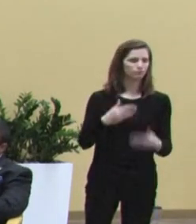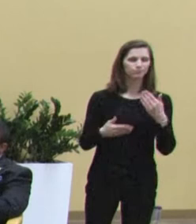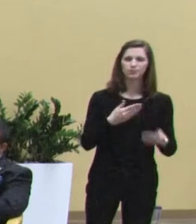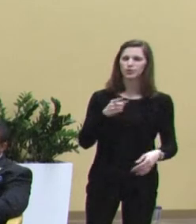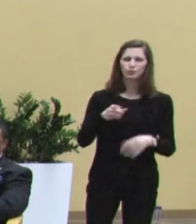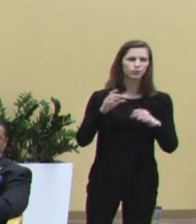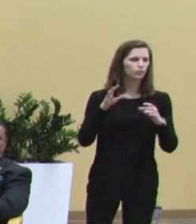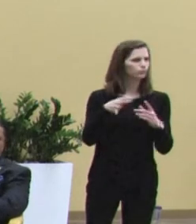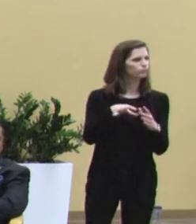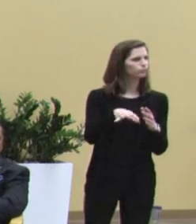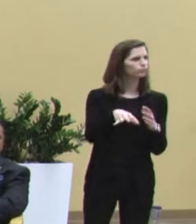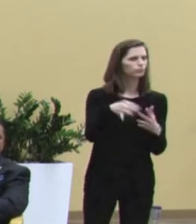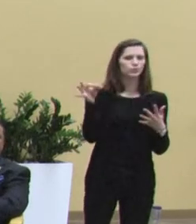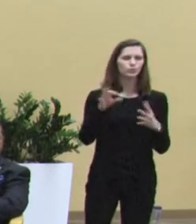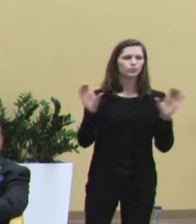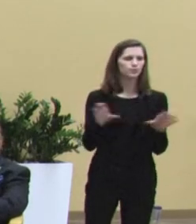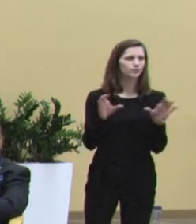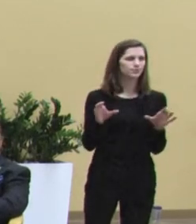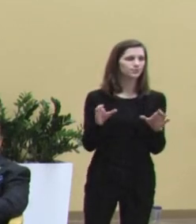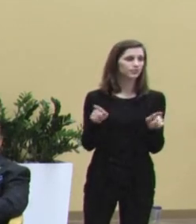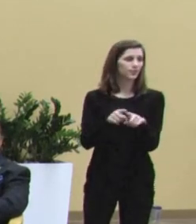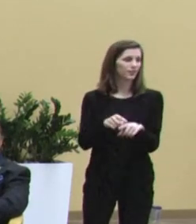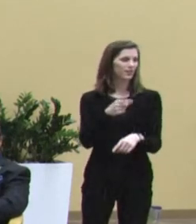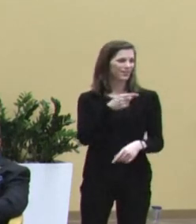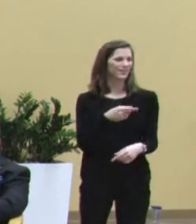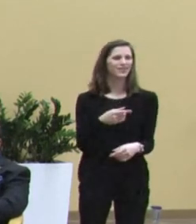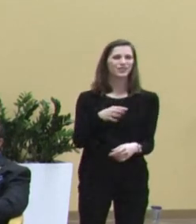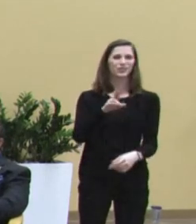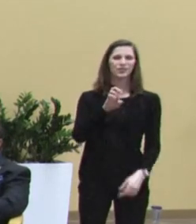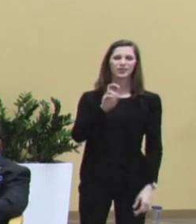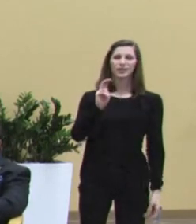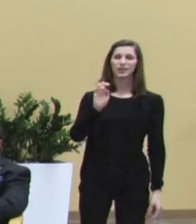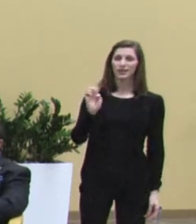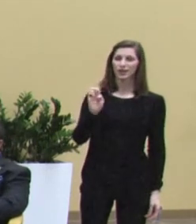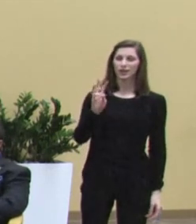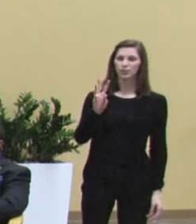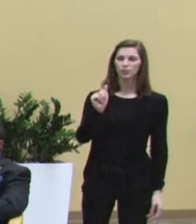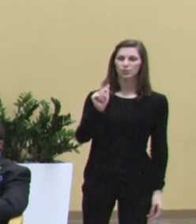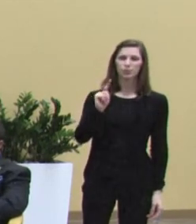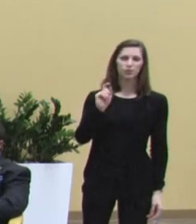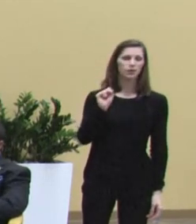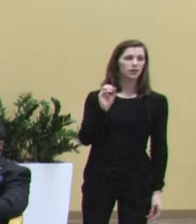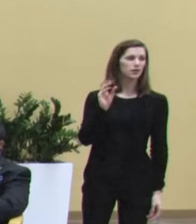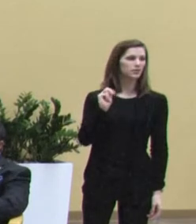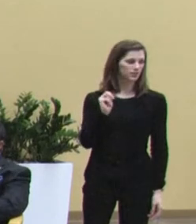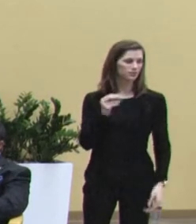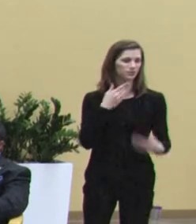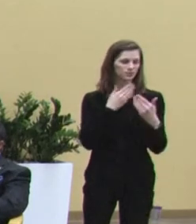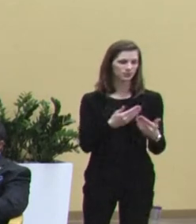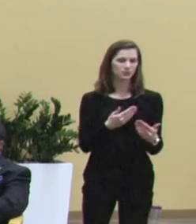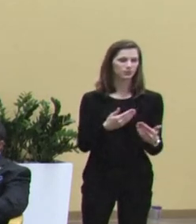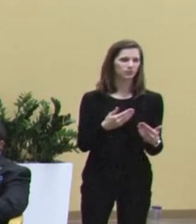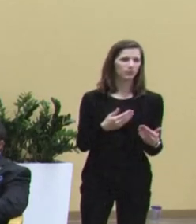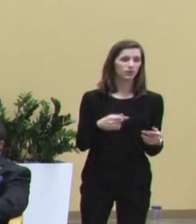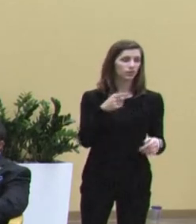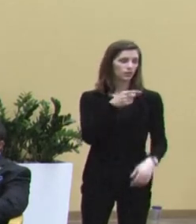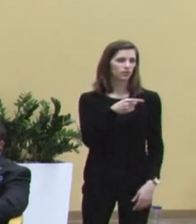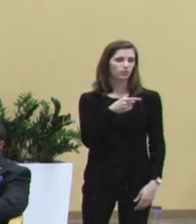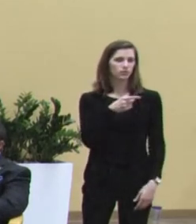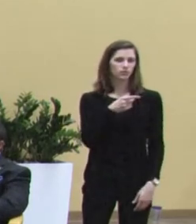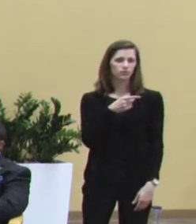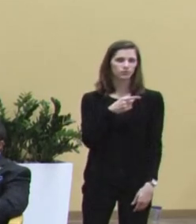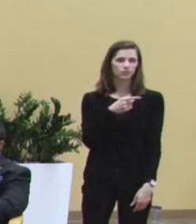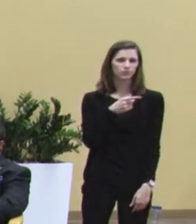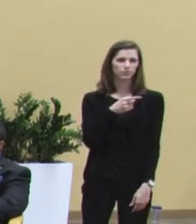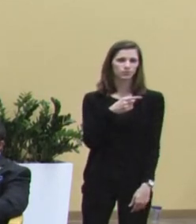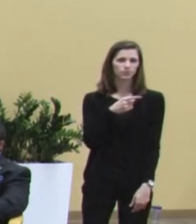Renee Watson. Ms. Watson, as you may know, actually puts on Bexar County's small